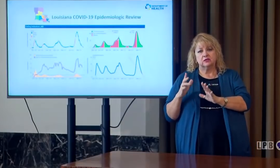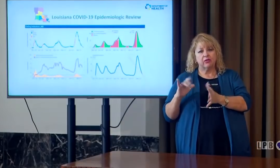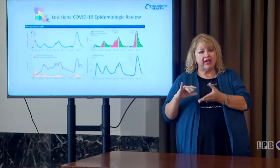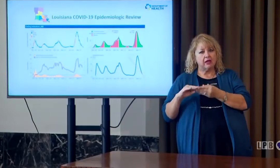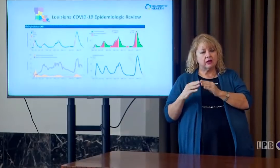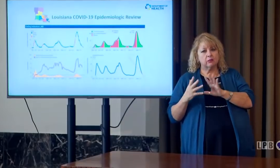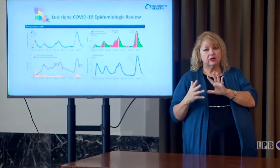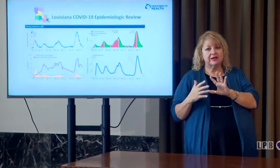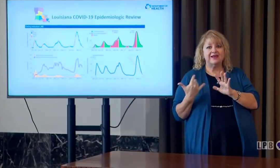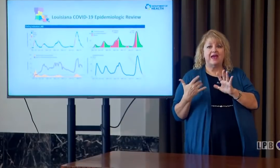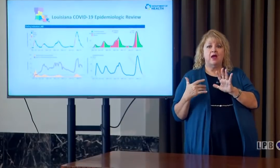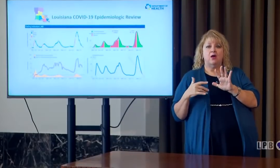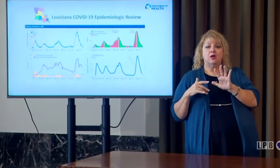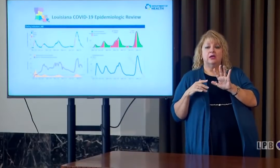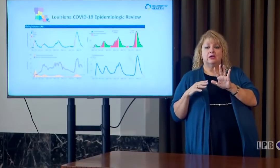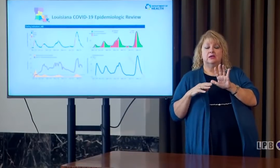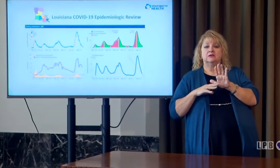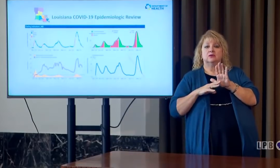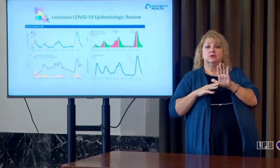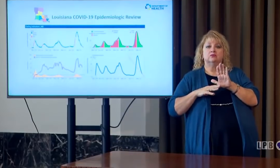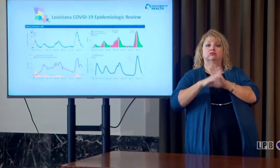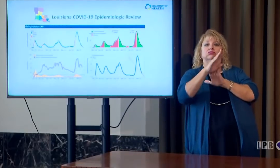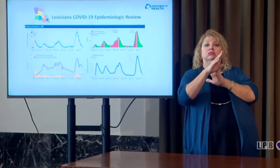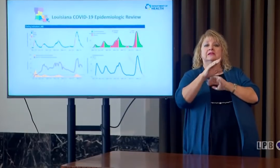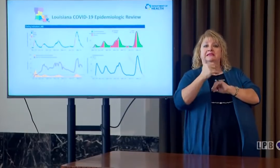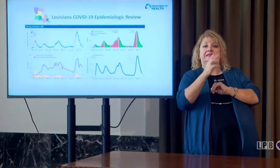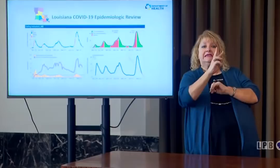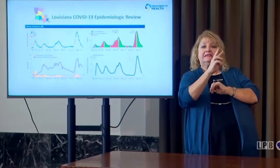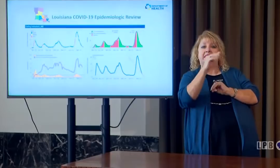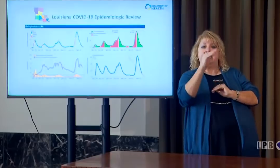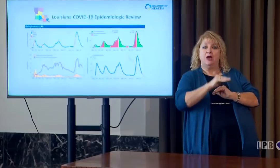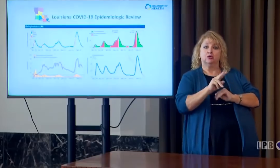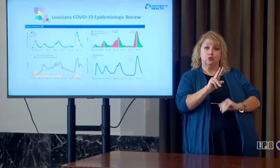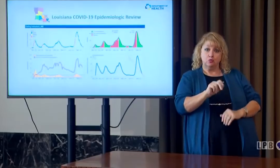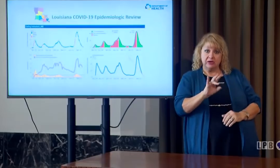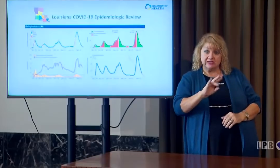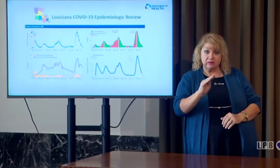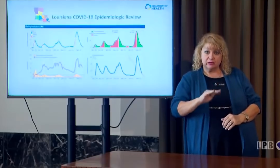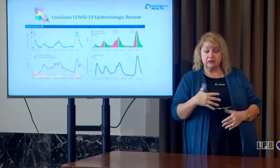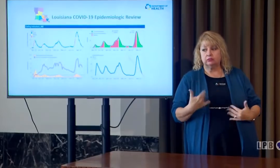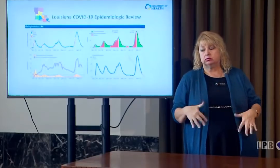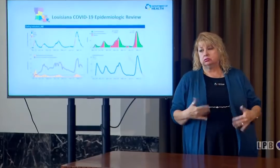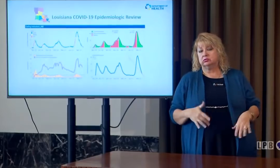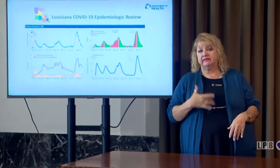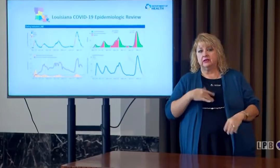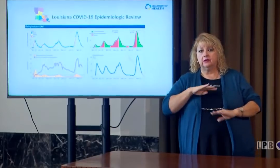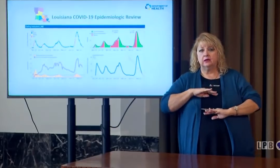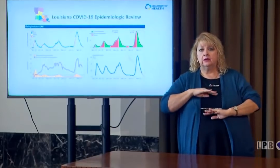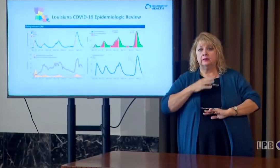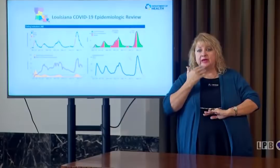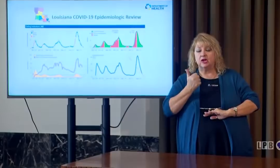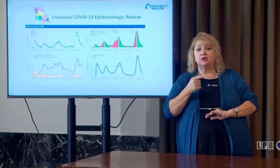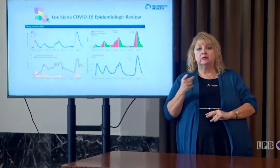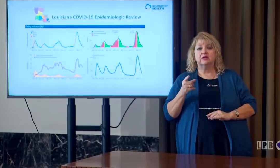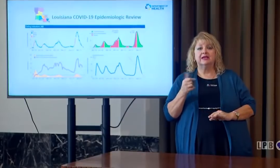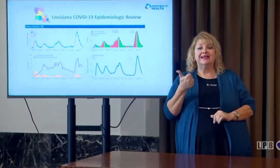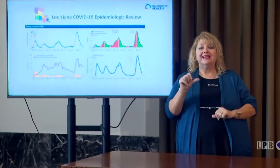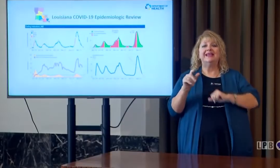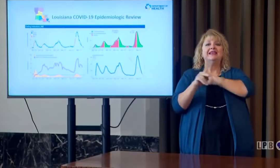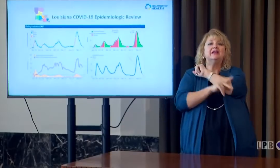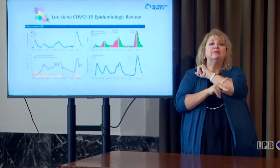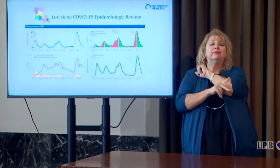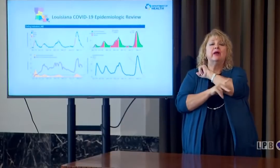peak at 16 and now to come down to 2.7% is encouraging. I'll tell you right now, there are no parishes in the state that have above